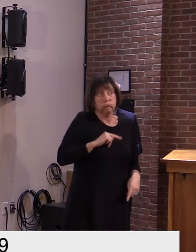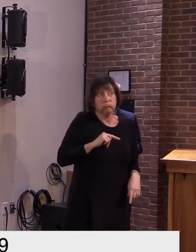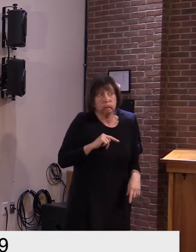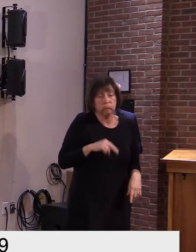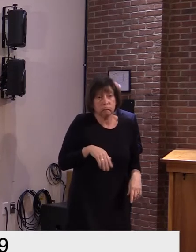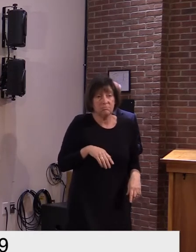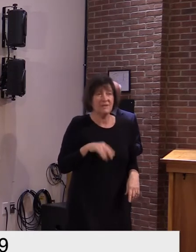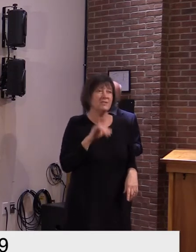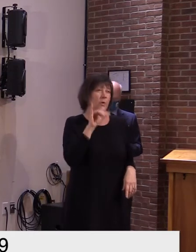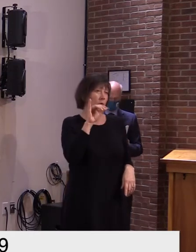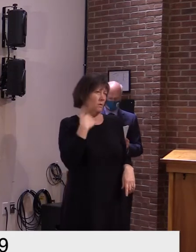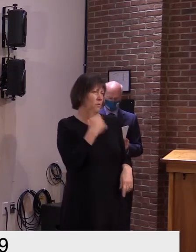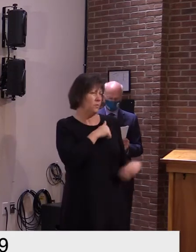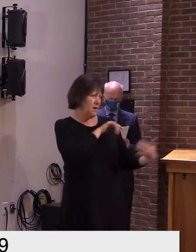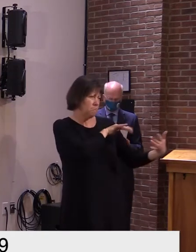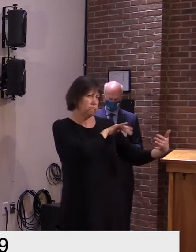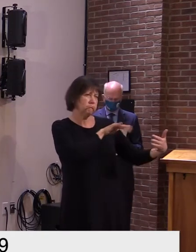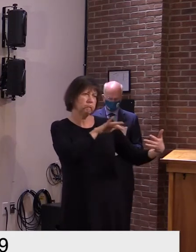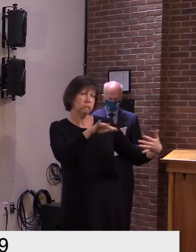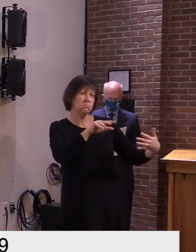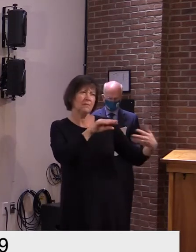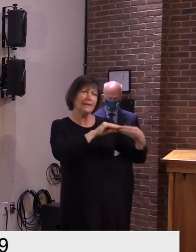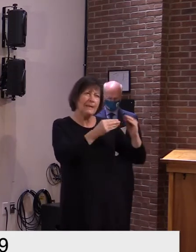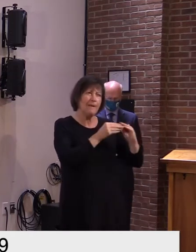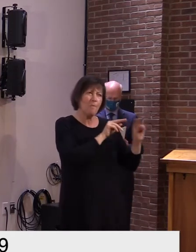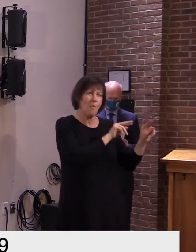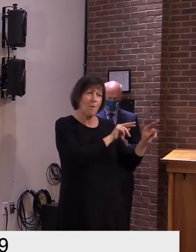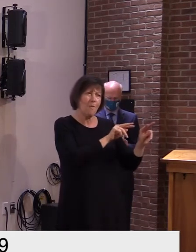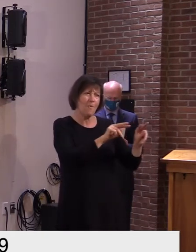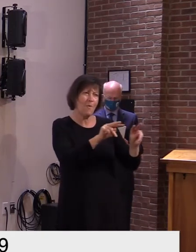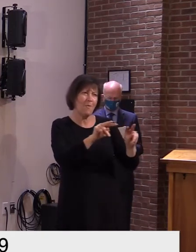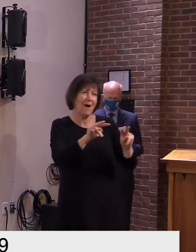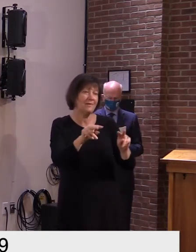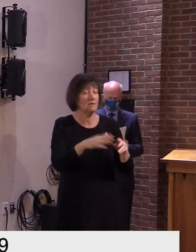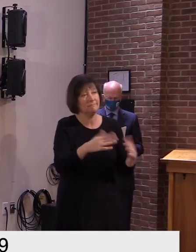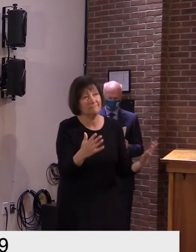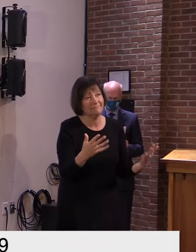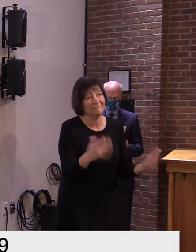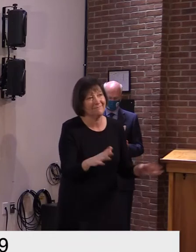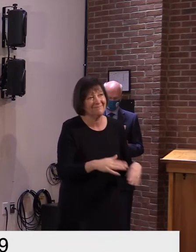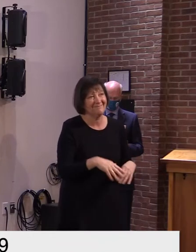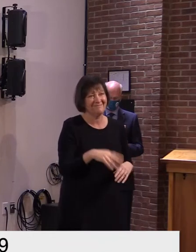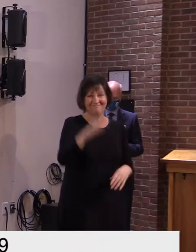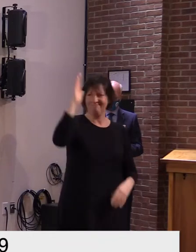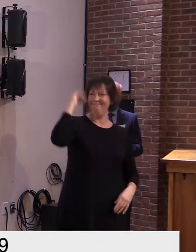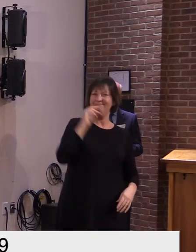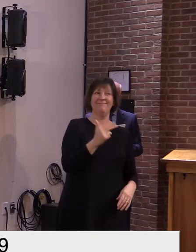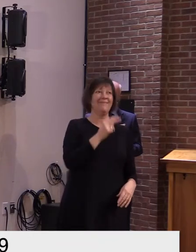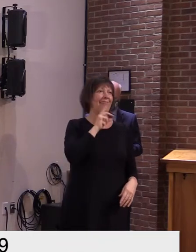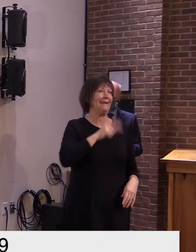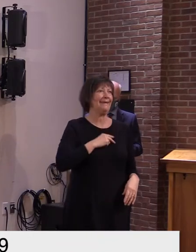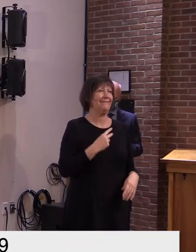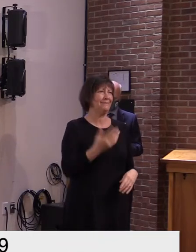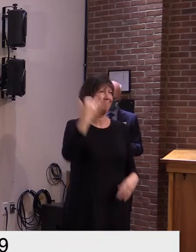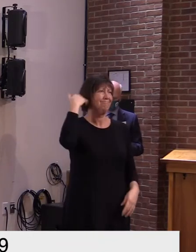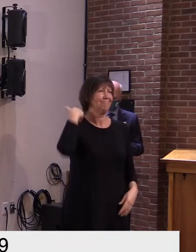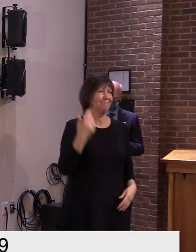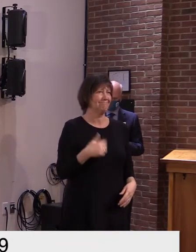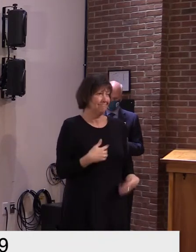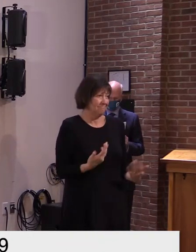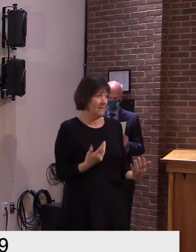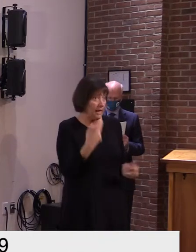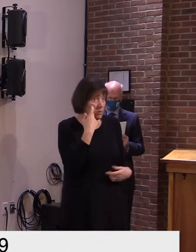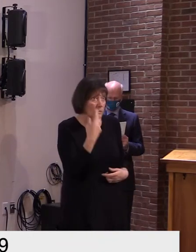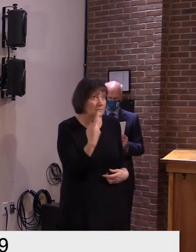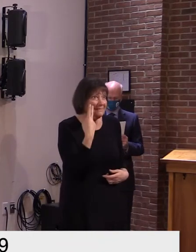that data has continued to well past the 14 days post-Thanksgiving to be true, and you've seen our most recent